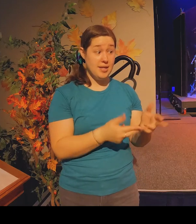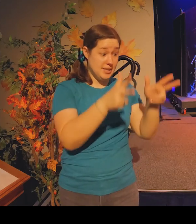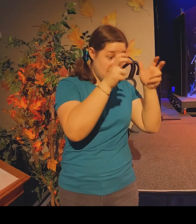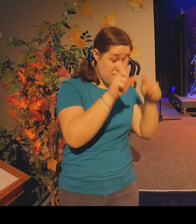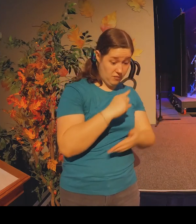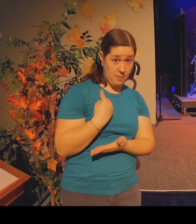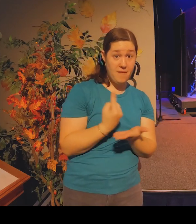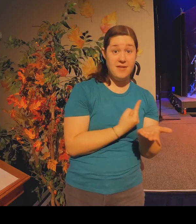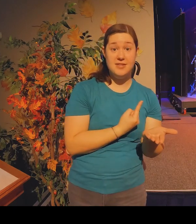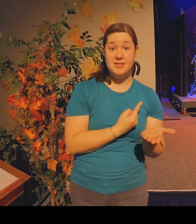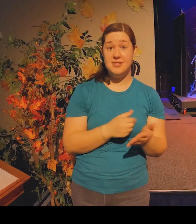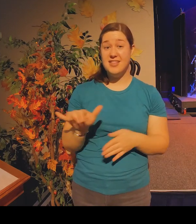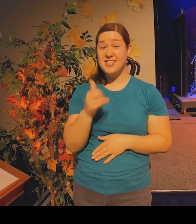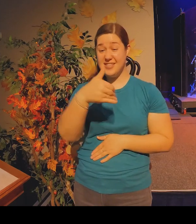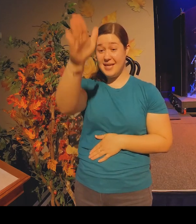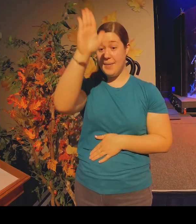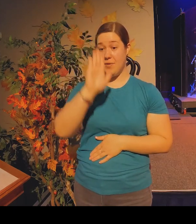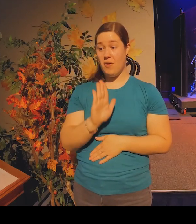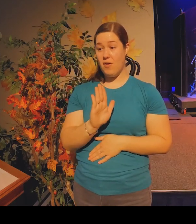us.